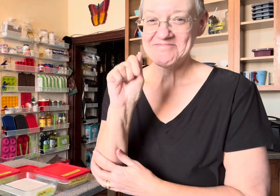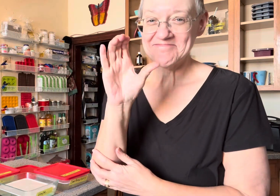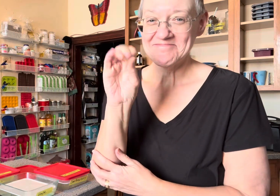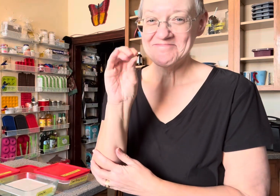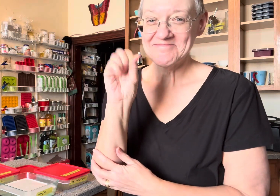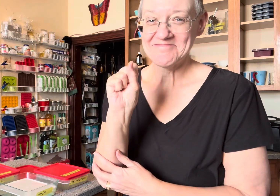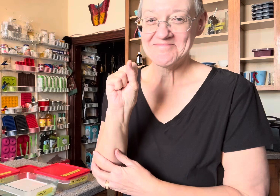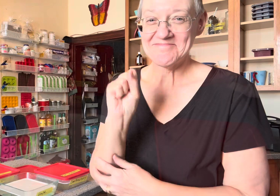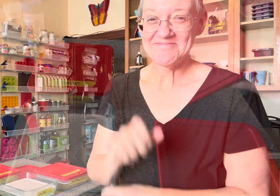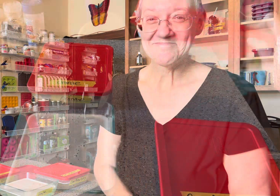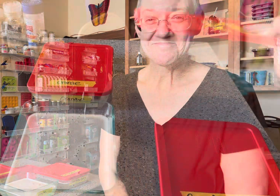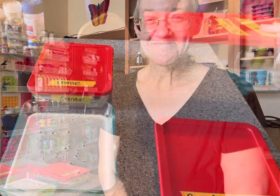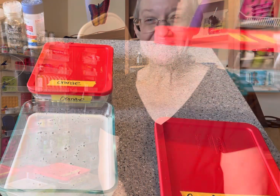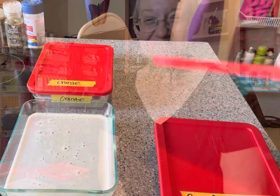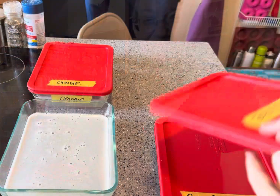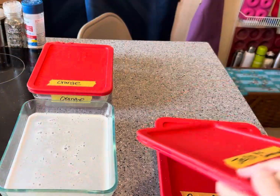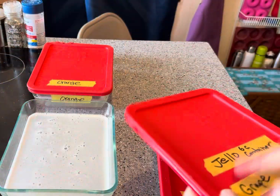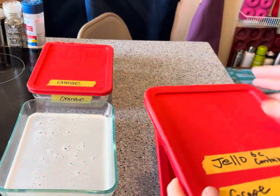meal, tacos.